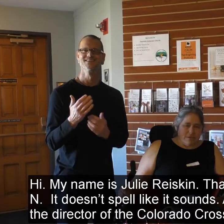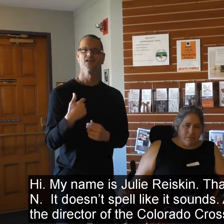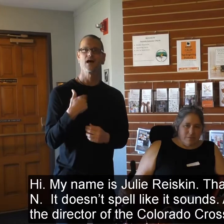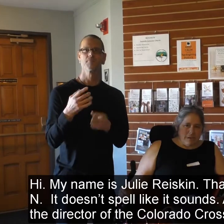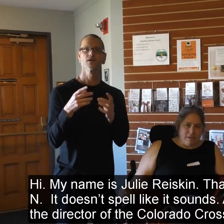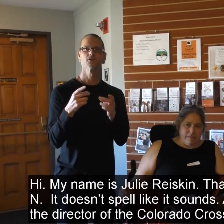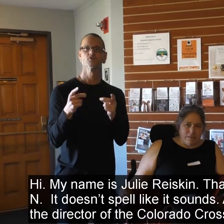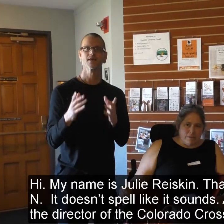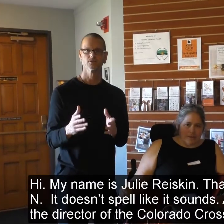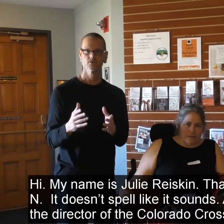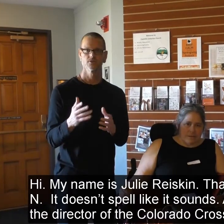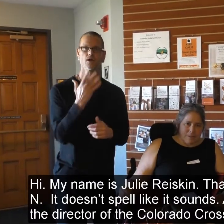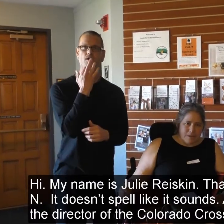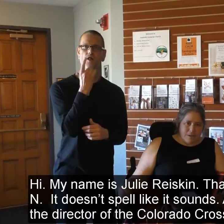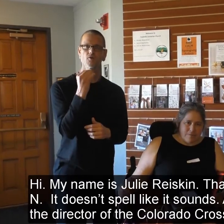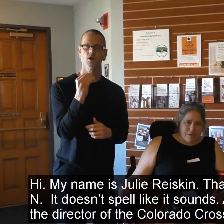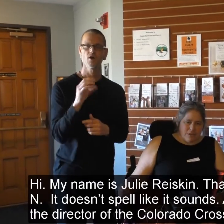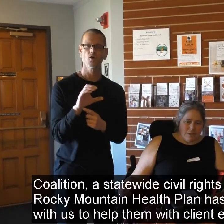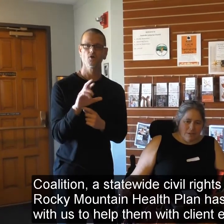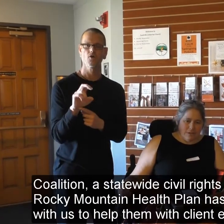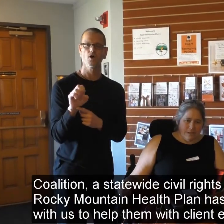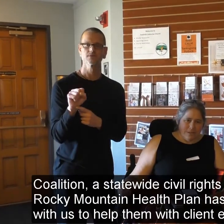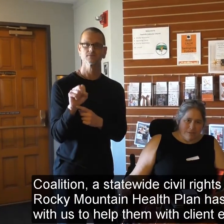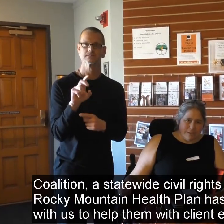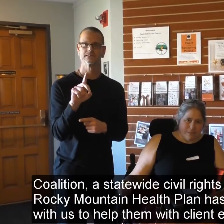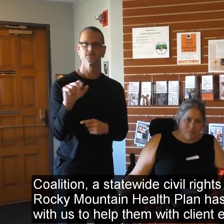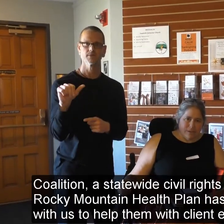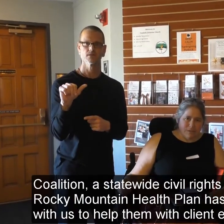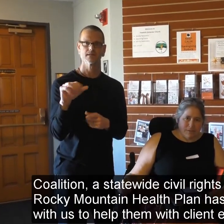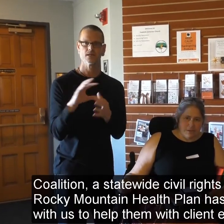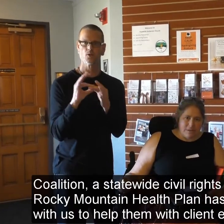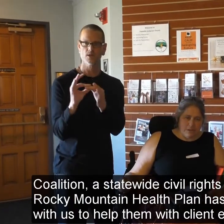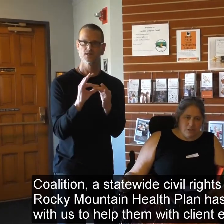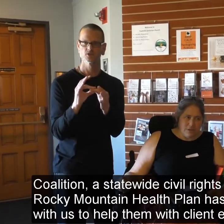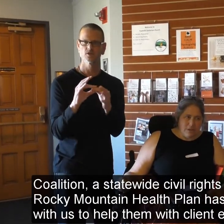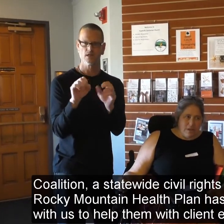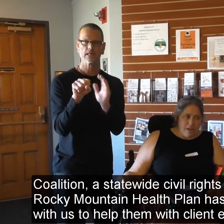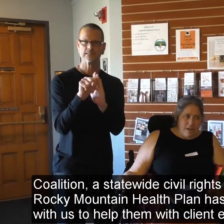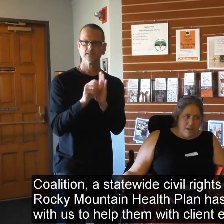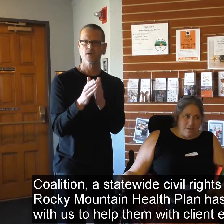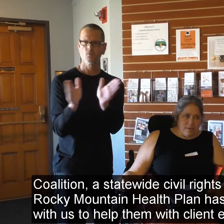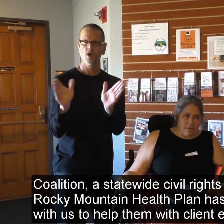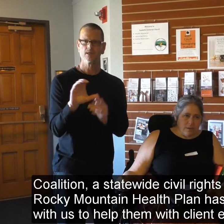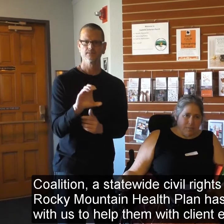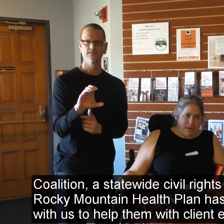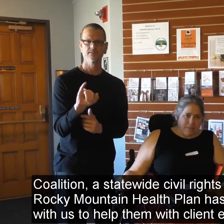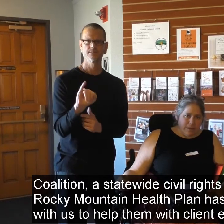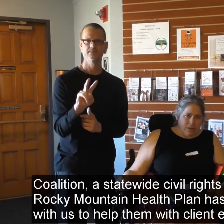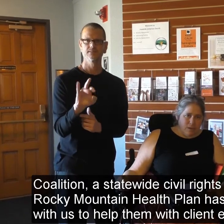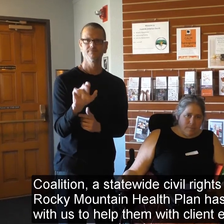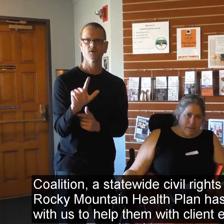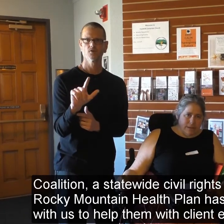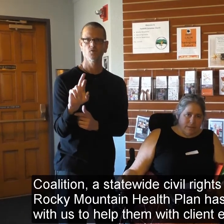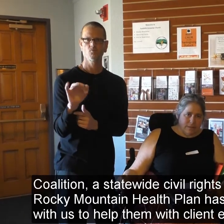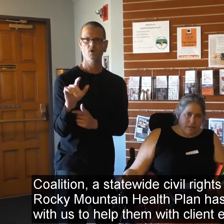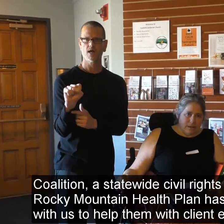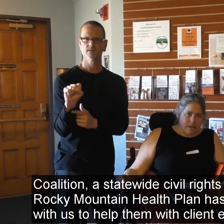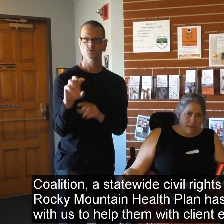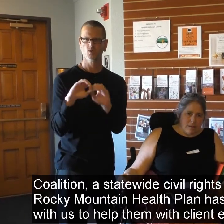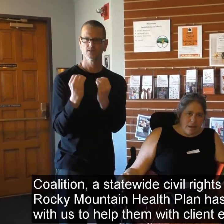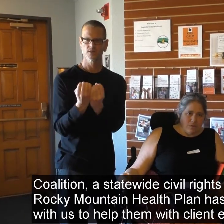the director of the Colorado Cross Disability Coalition, a statewide civil rights organization. And Rocky Mountain Health